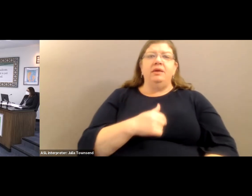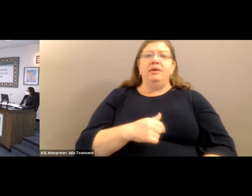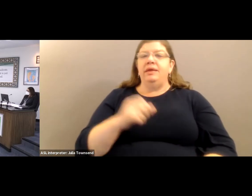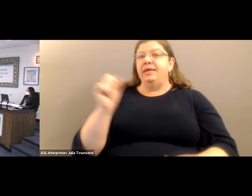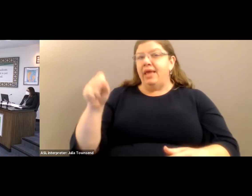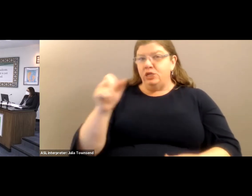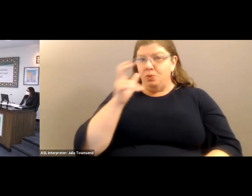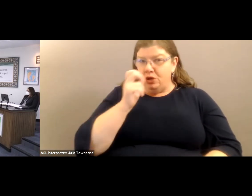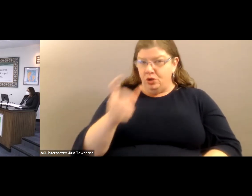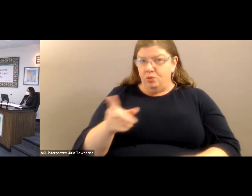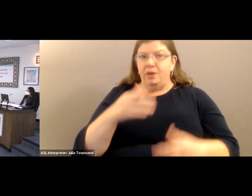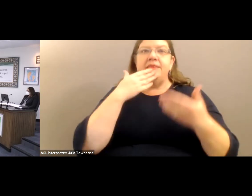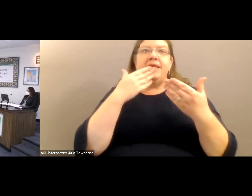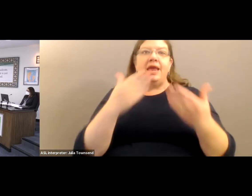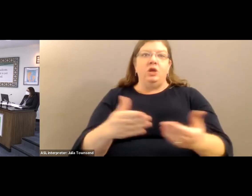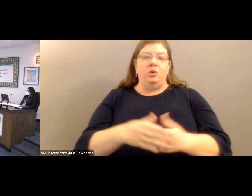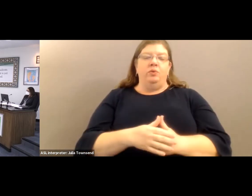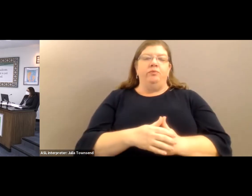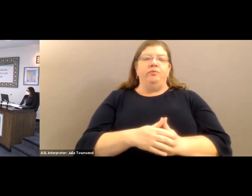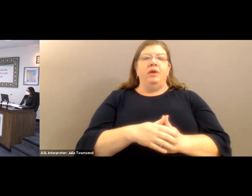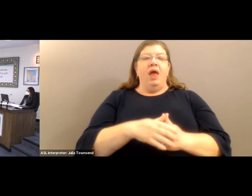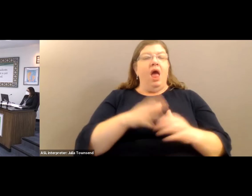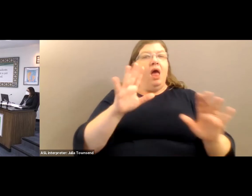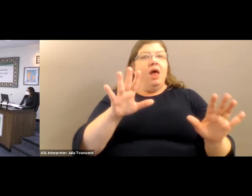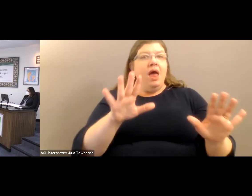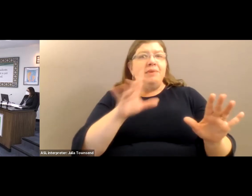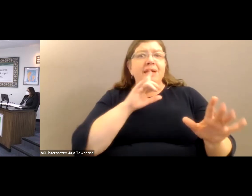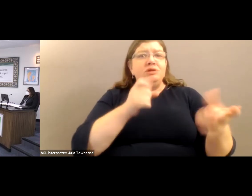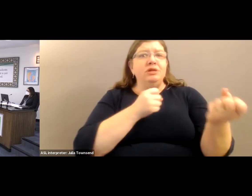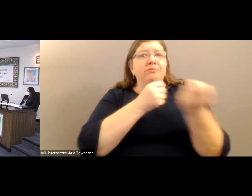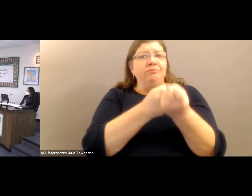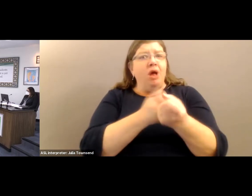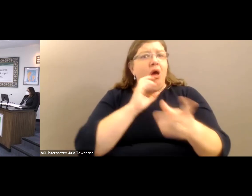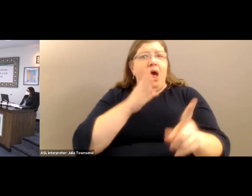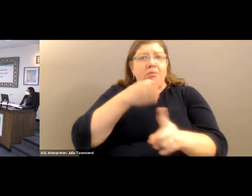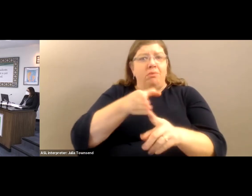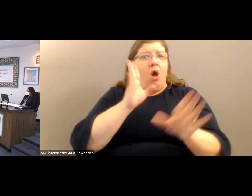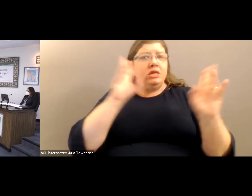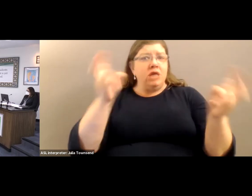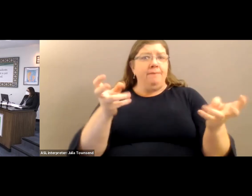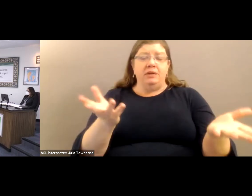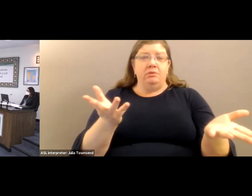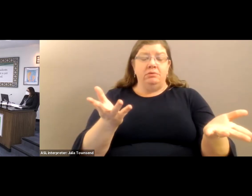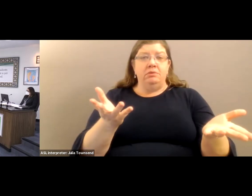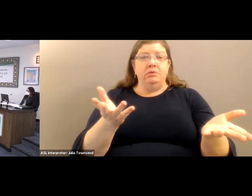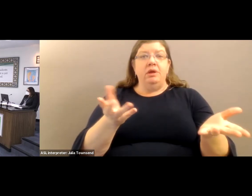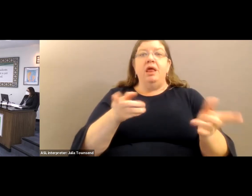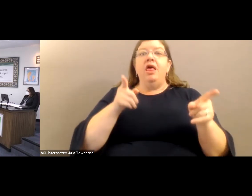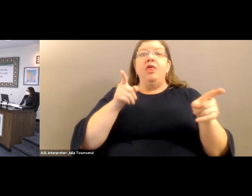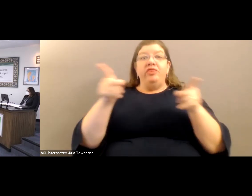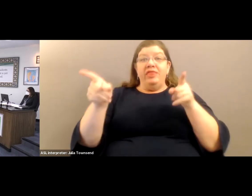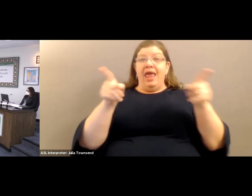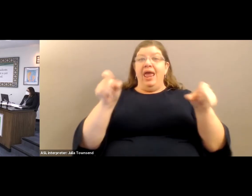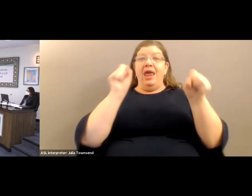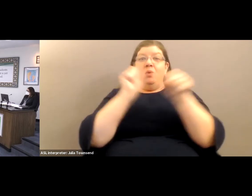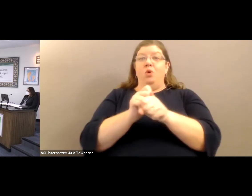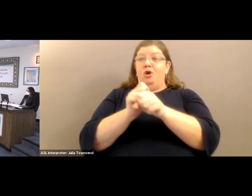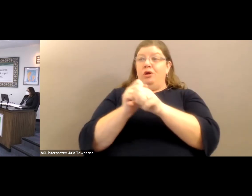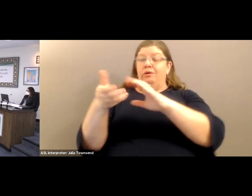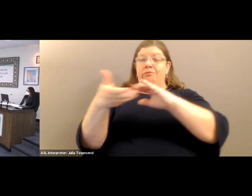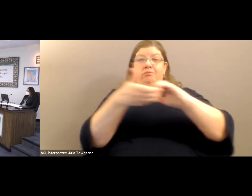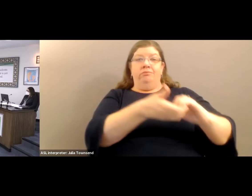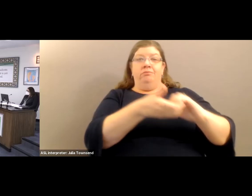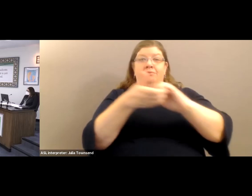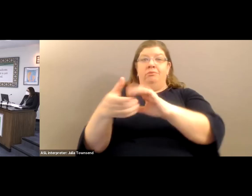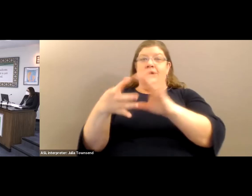Yes, we can hear you. Okay, thank you. No, I'm absolutely on topic. They work in tandem. They work